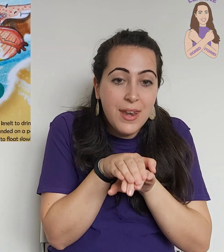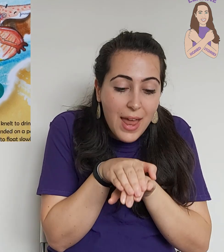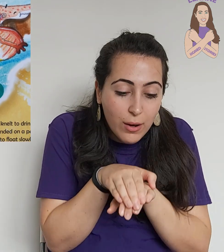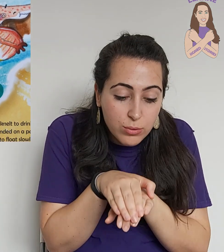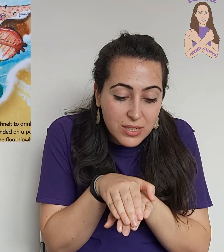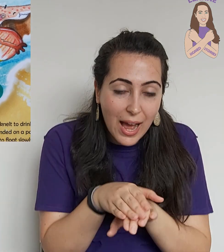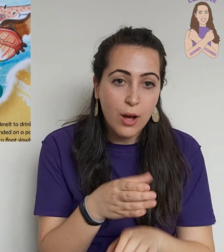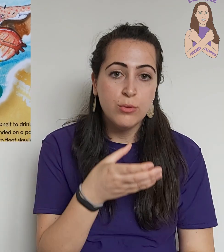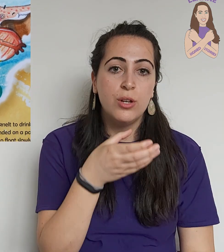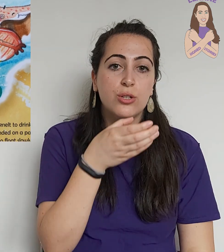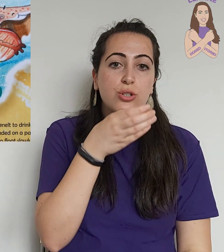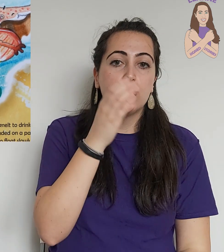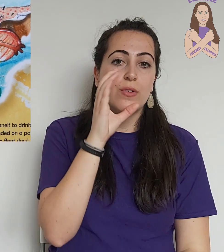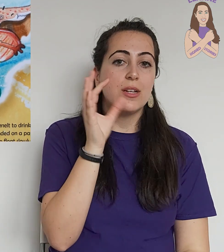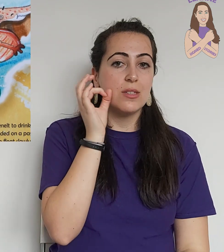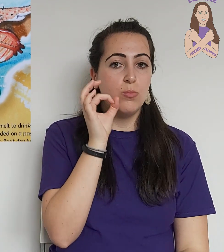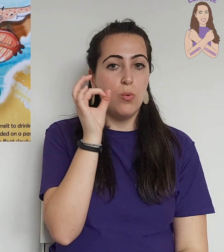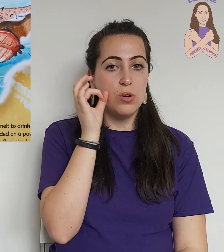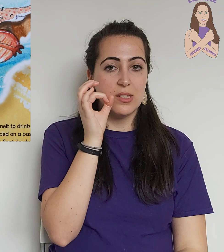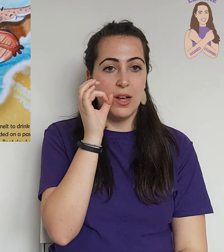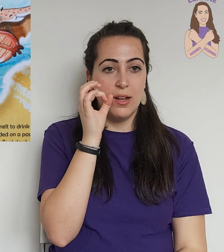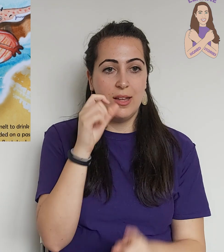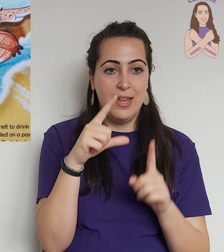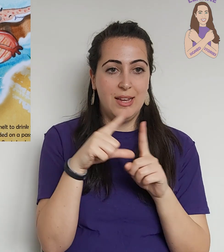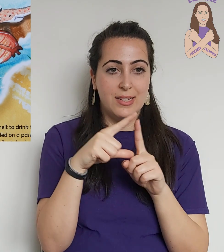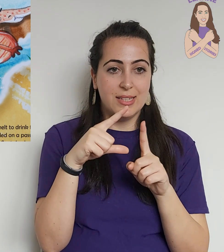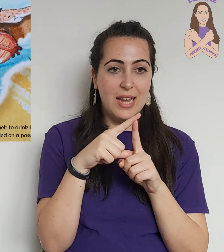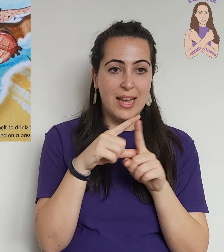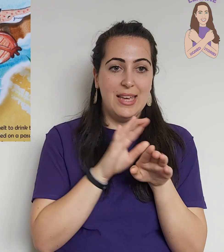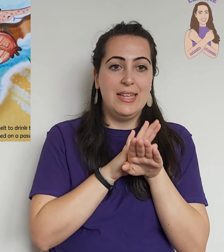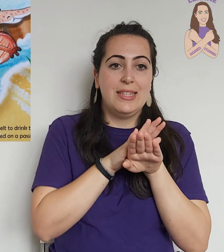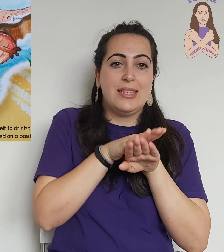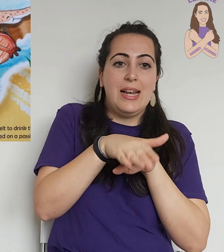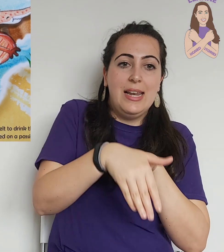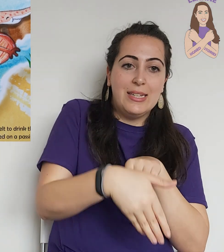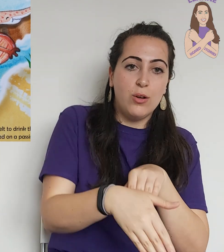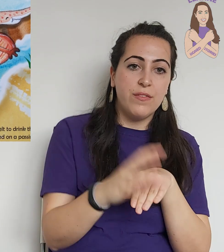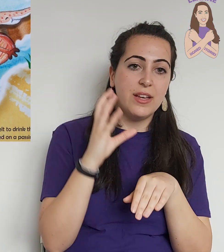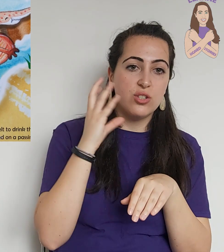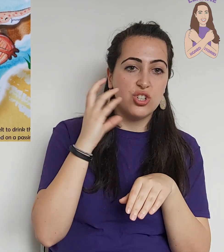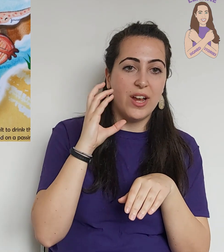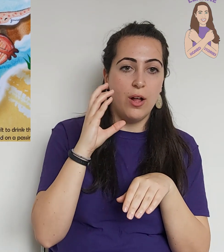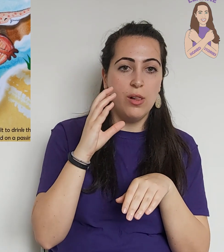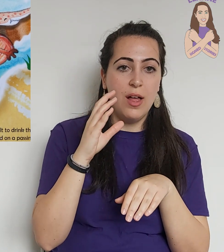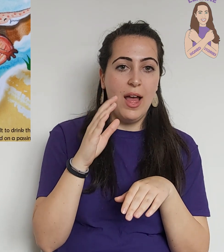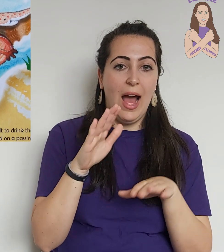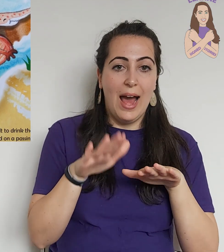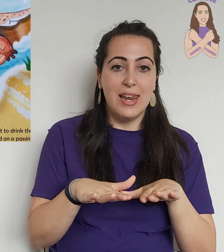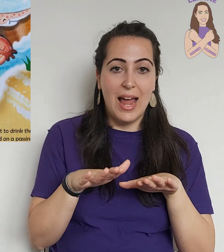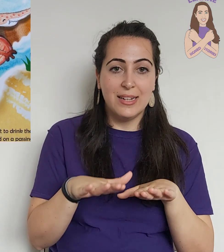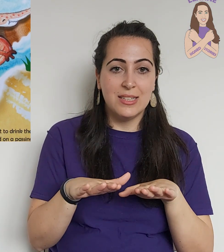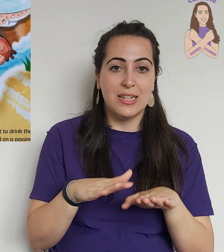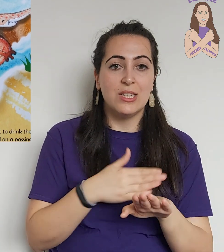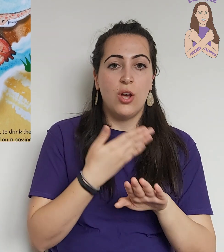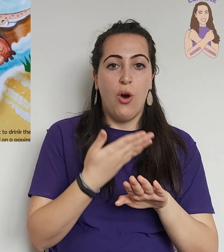knelt down to drink some water, Dachy slid off his shell and landed on